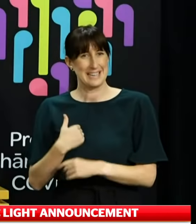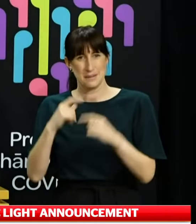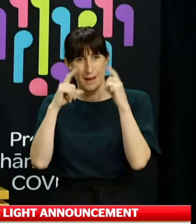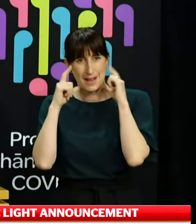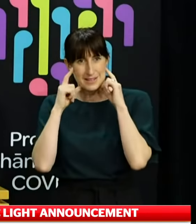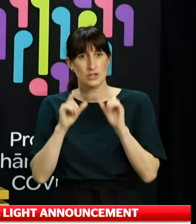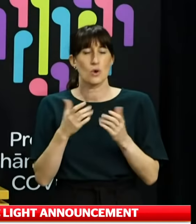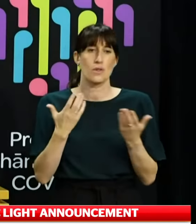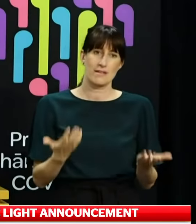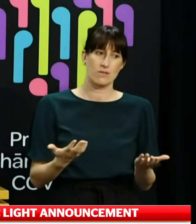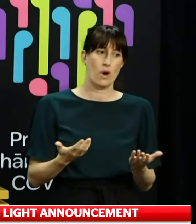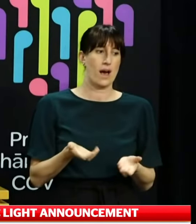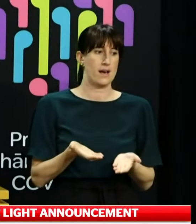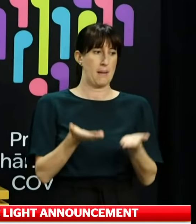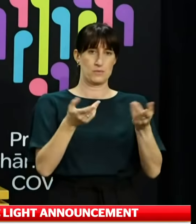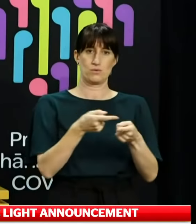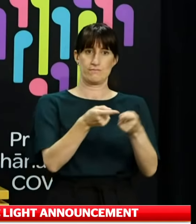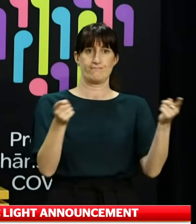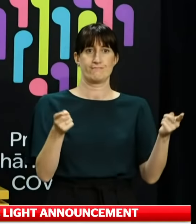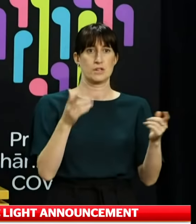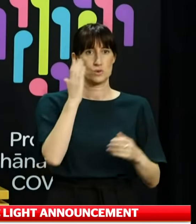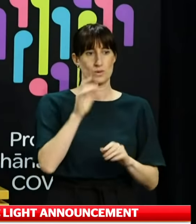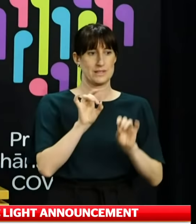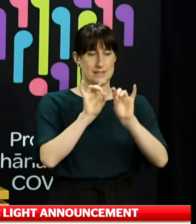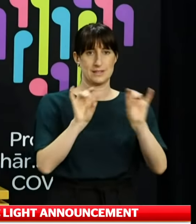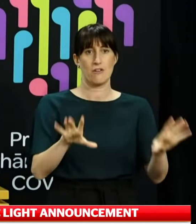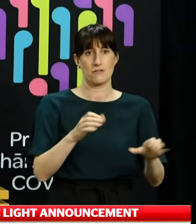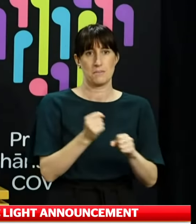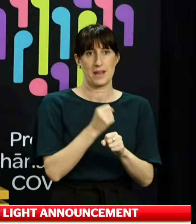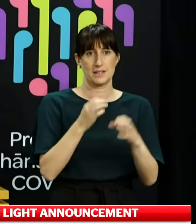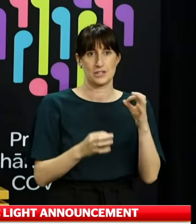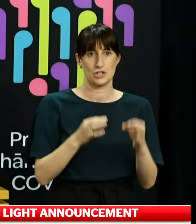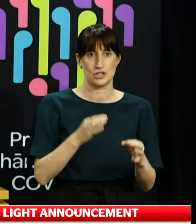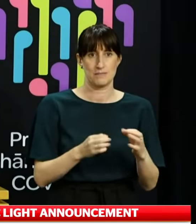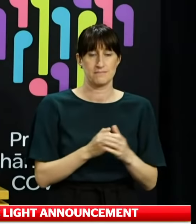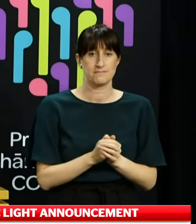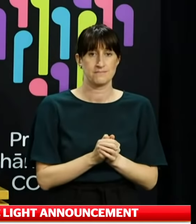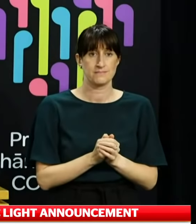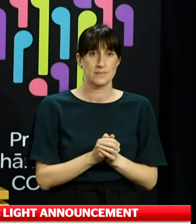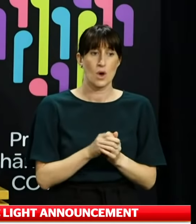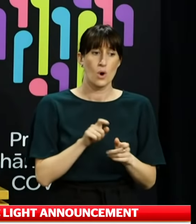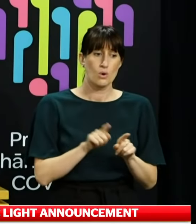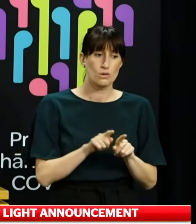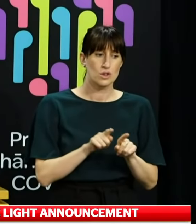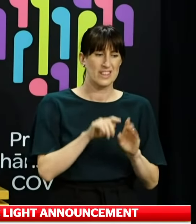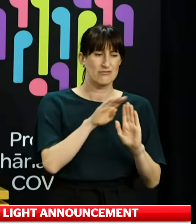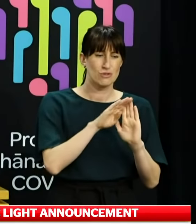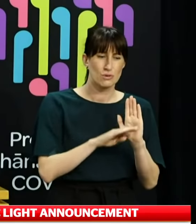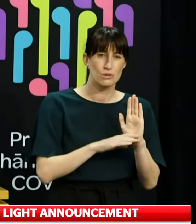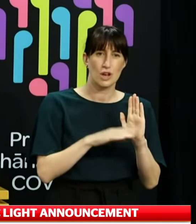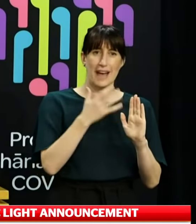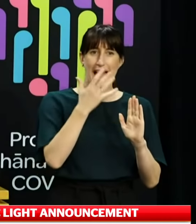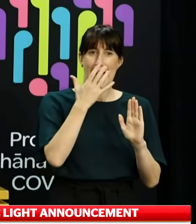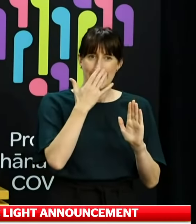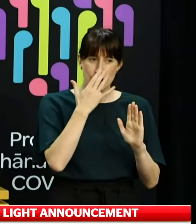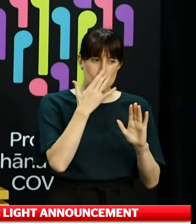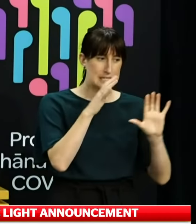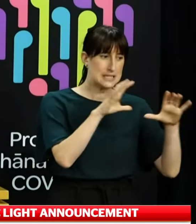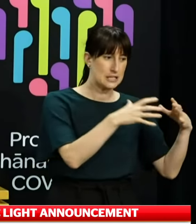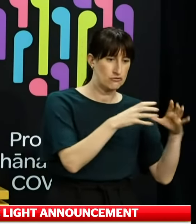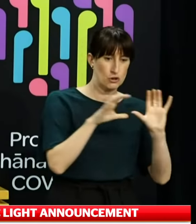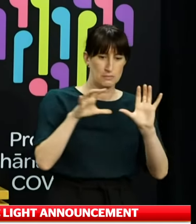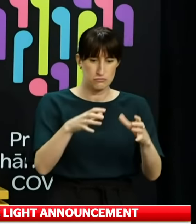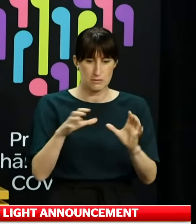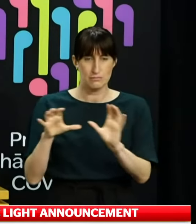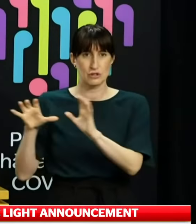decisions around mask use. Recognising again that there's implications there around age cohorts and so on, it is very challenging for schools. It has